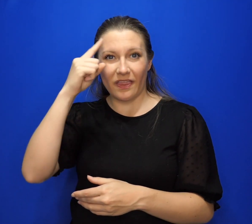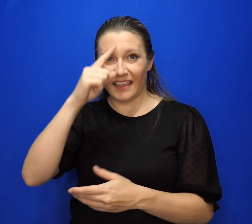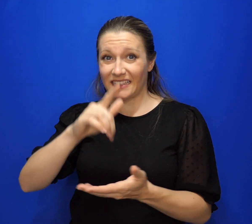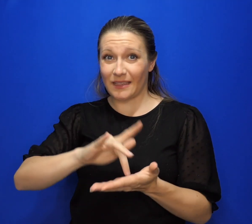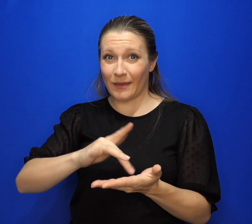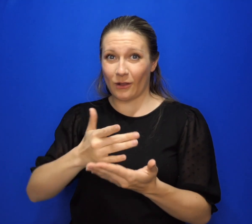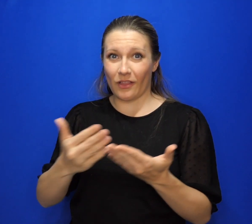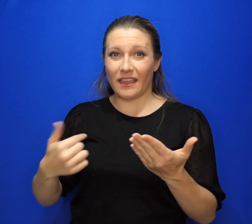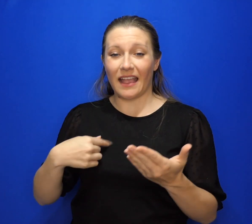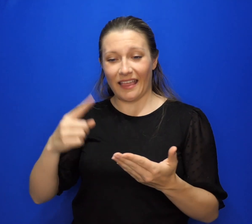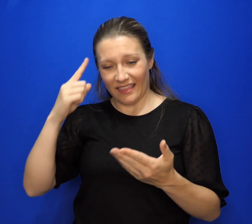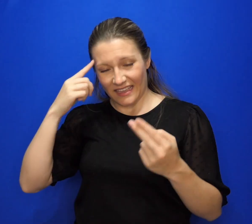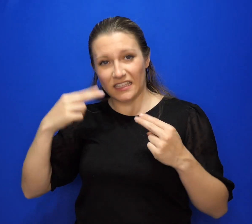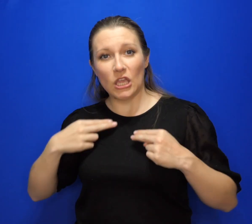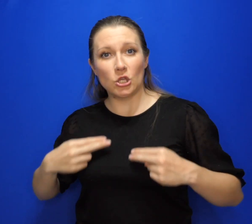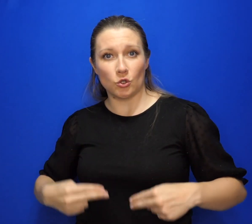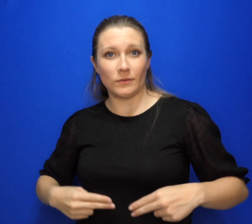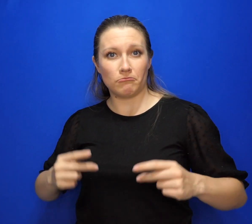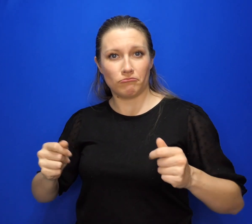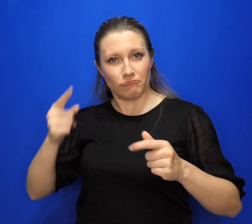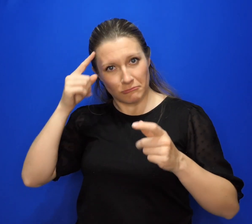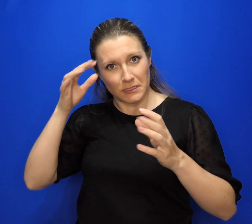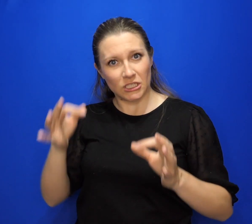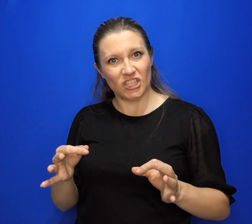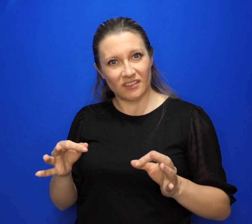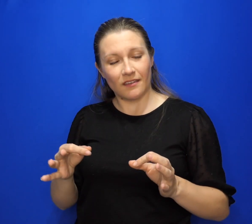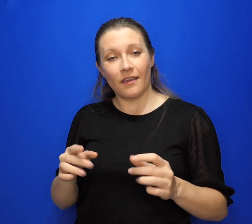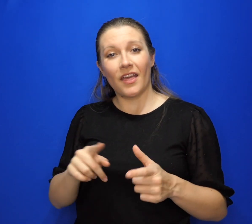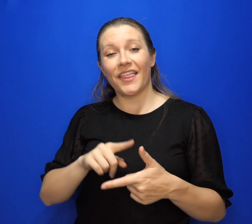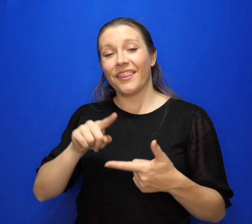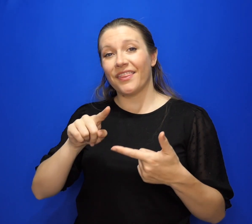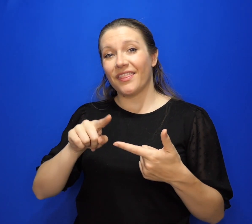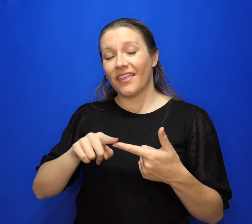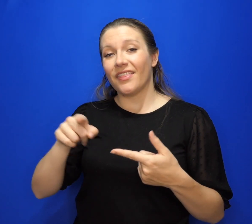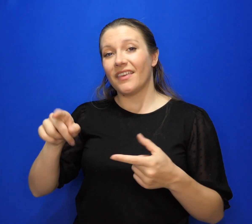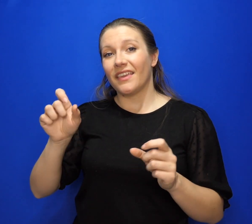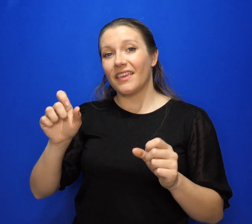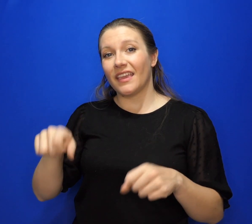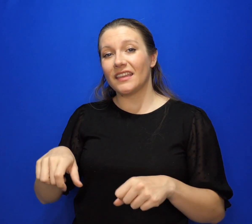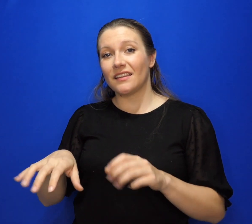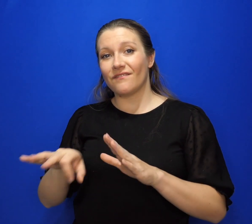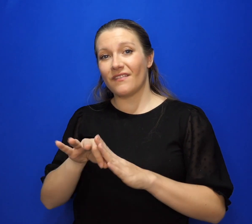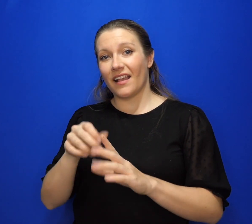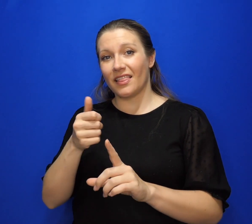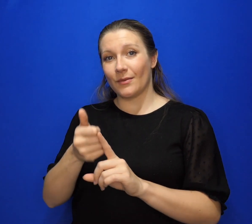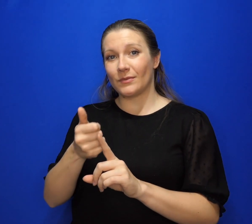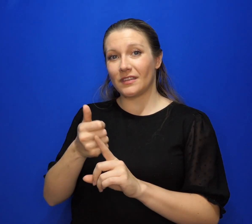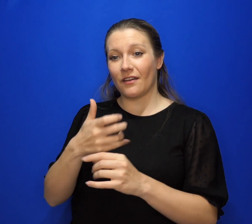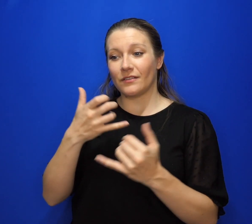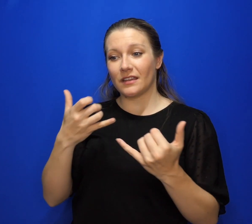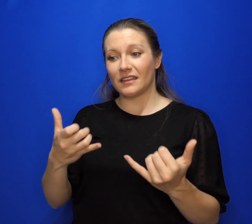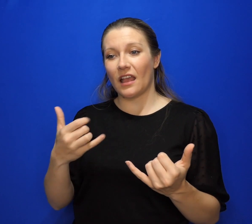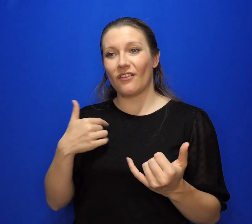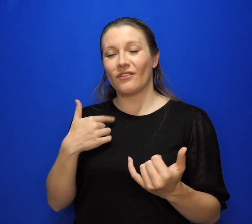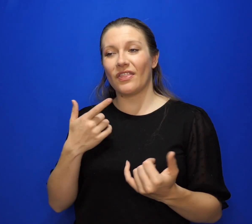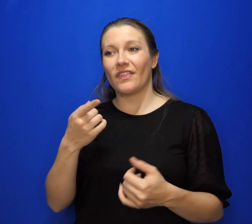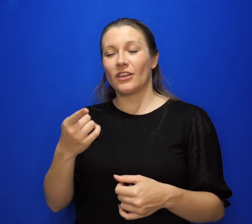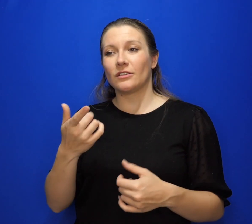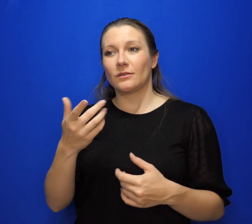it's a human thing. And then they can find themselves in a position where they're doling out the information on a level